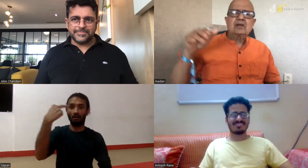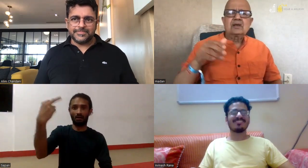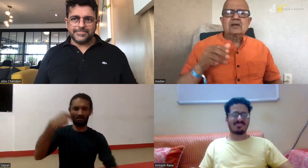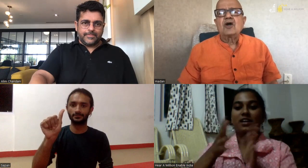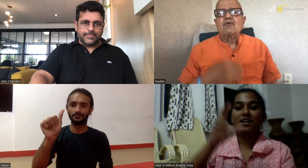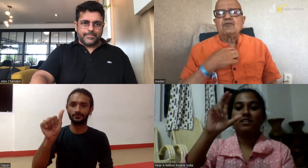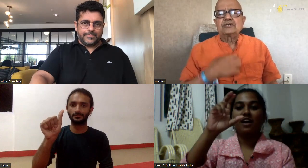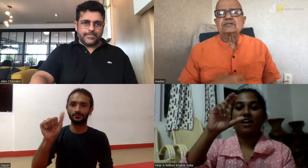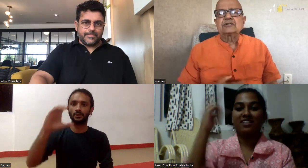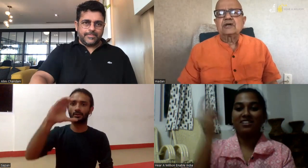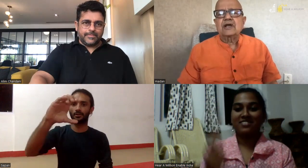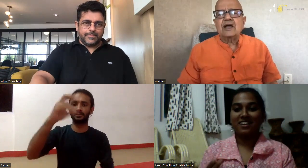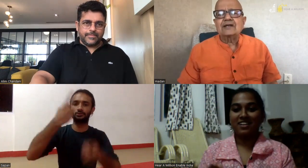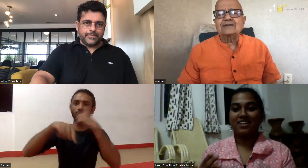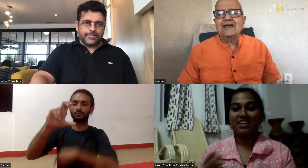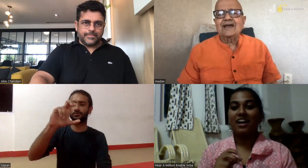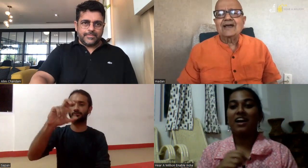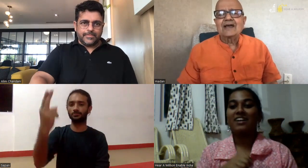it.